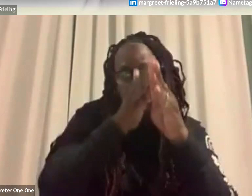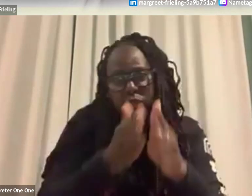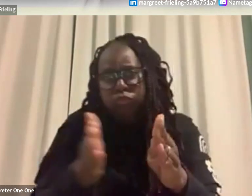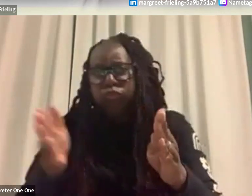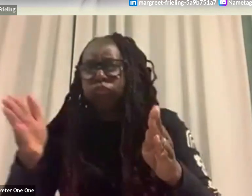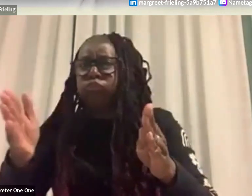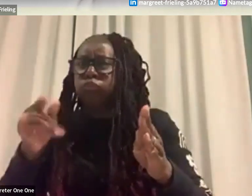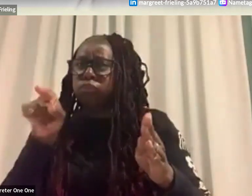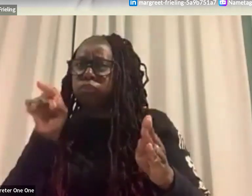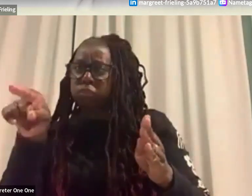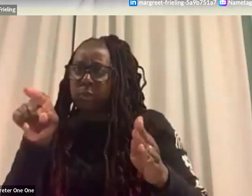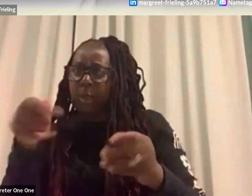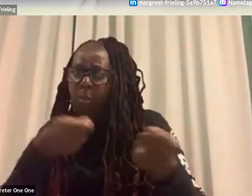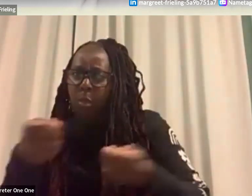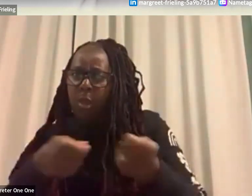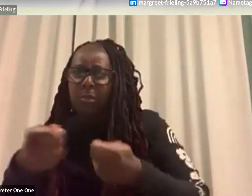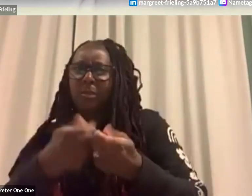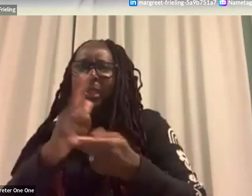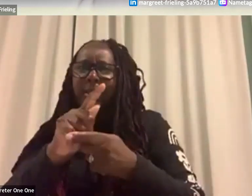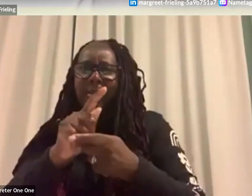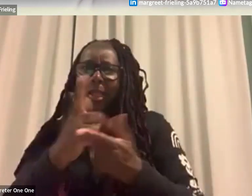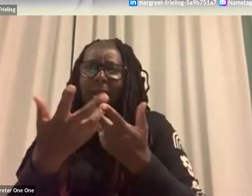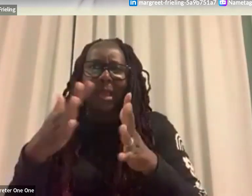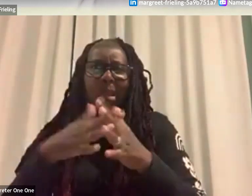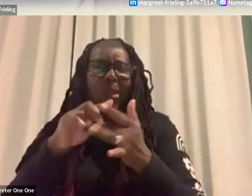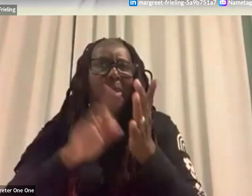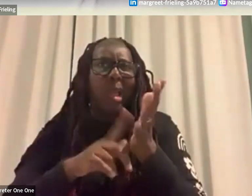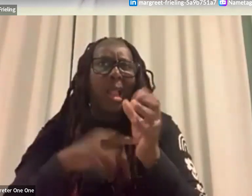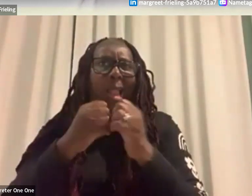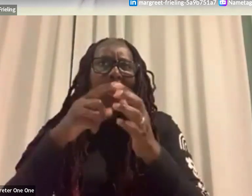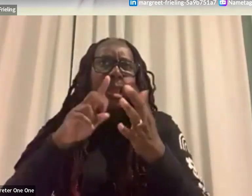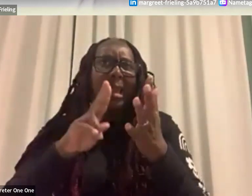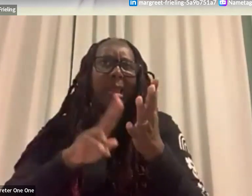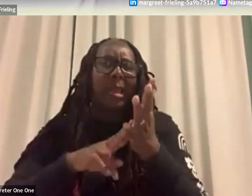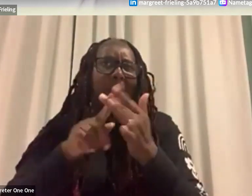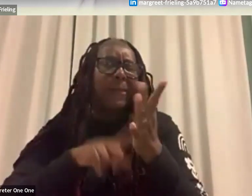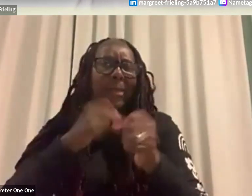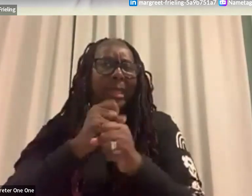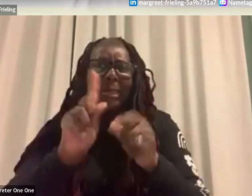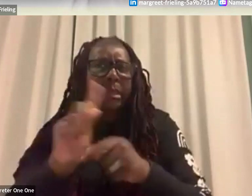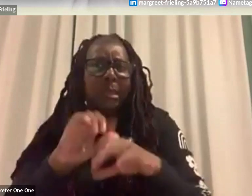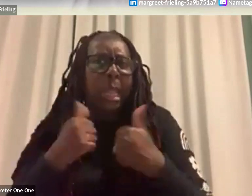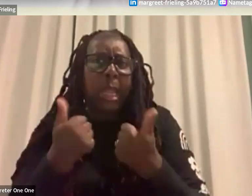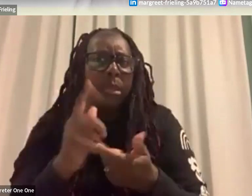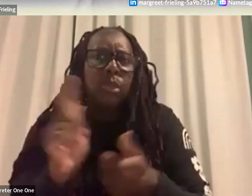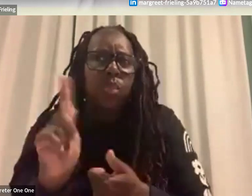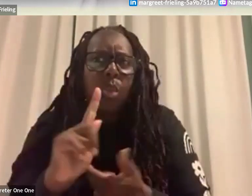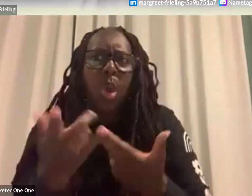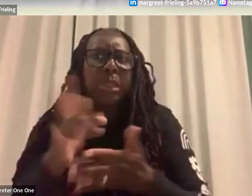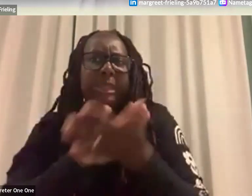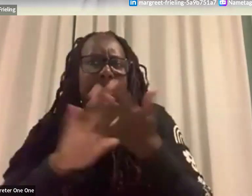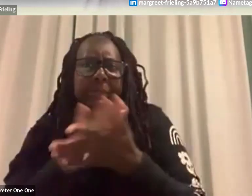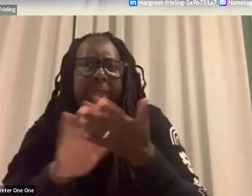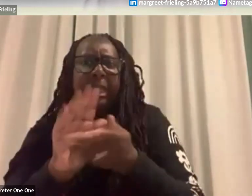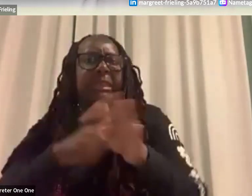and a well-being economy, of what is a well-being economy, why is this transition towards a well-being economy and donut economics